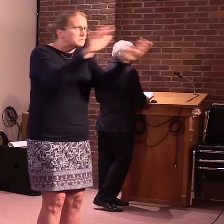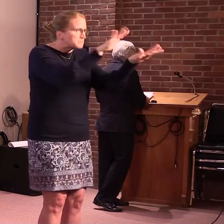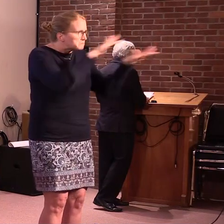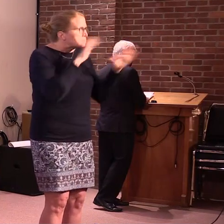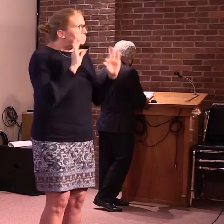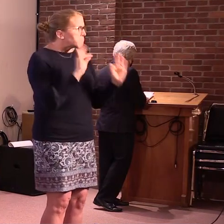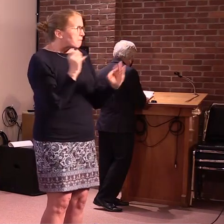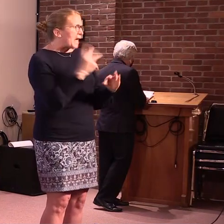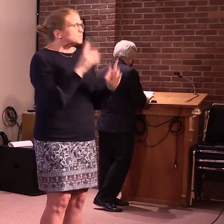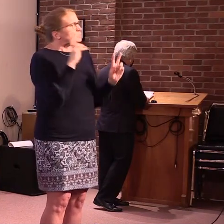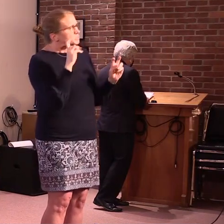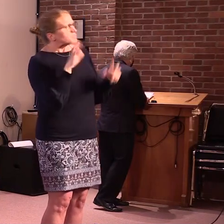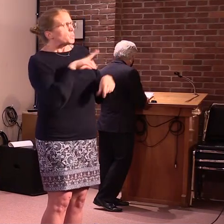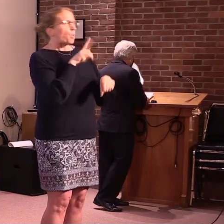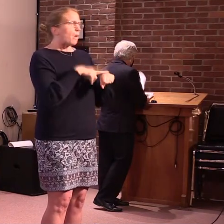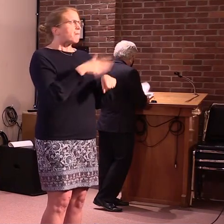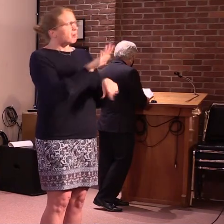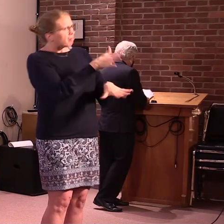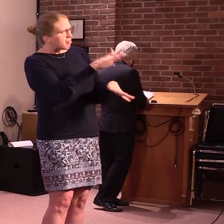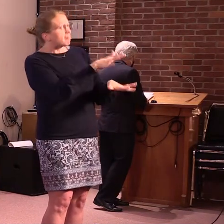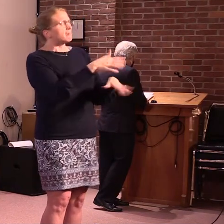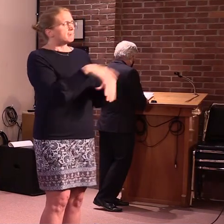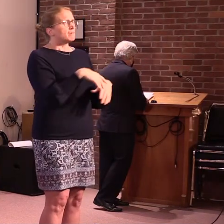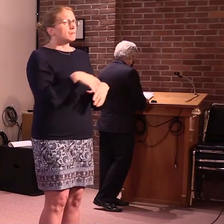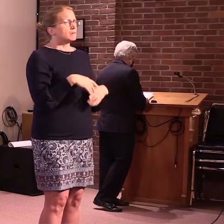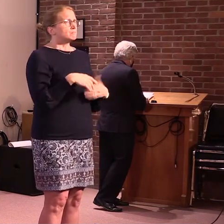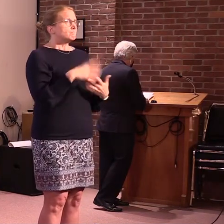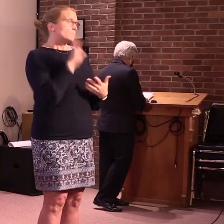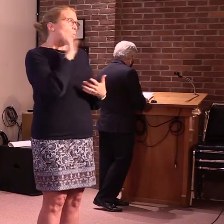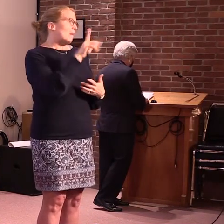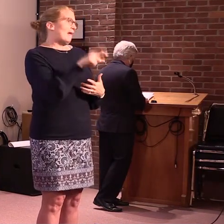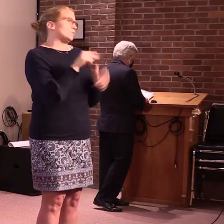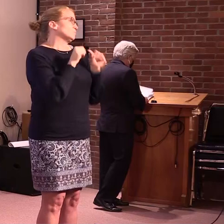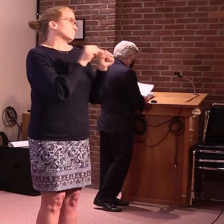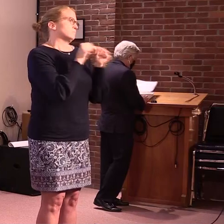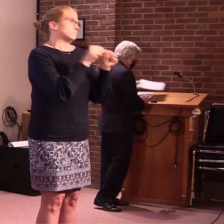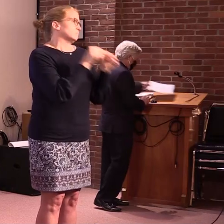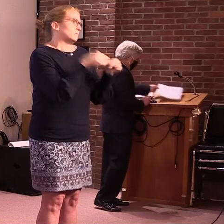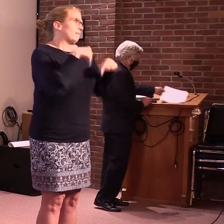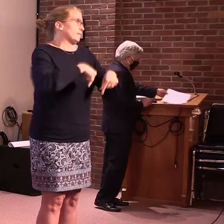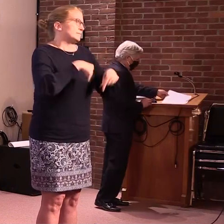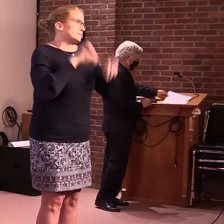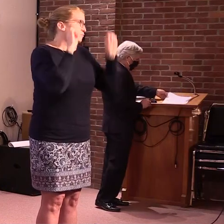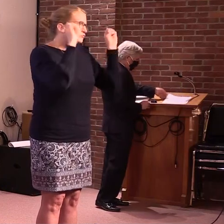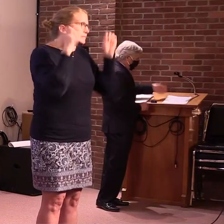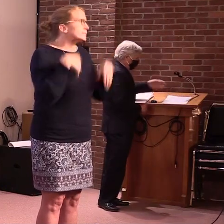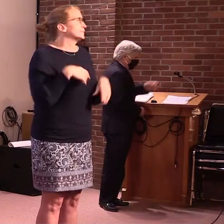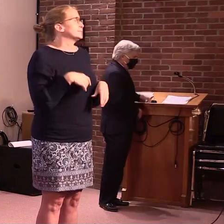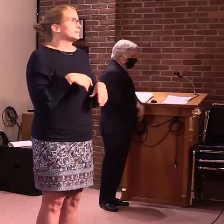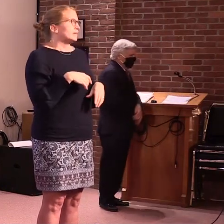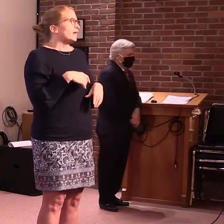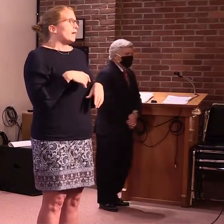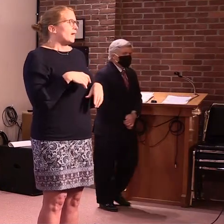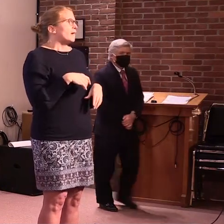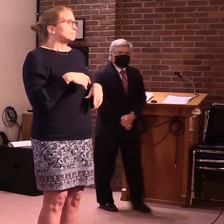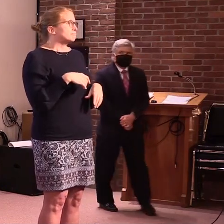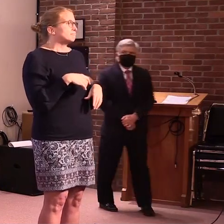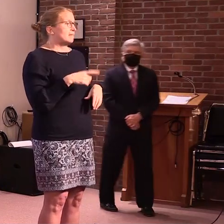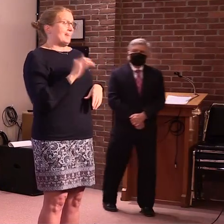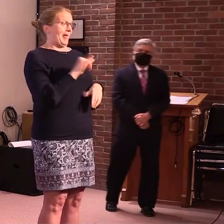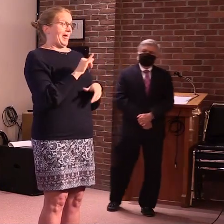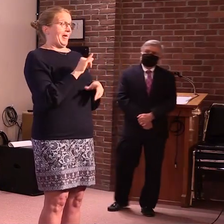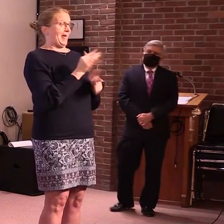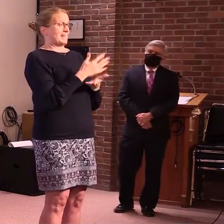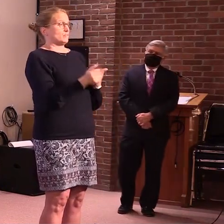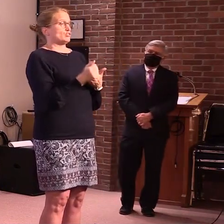So this is something that people should expect. It'll be on Monday, and